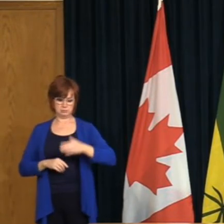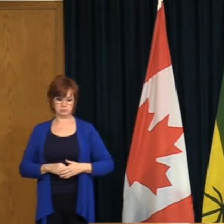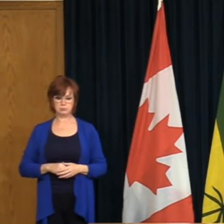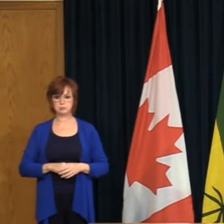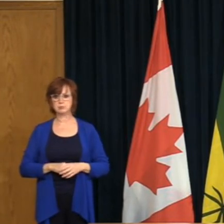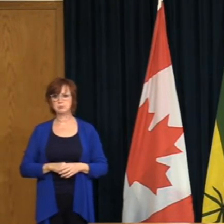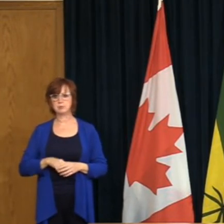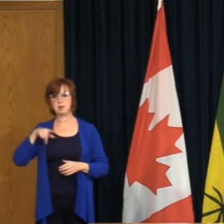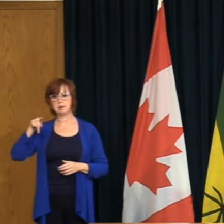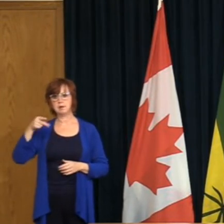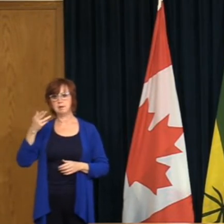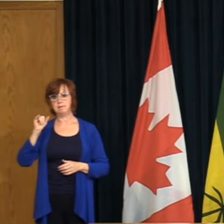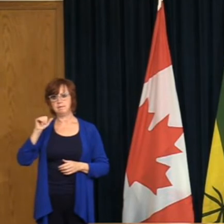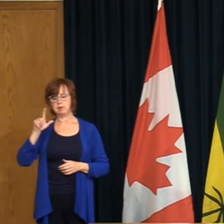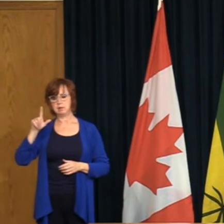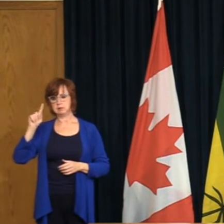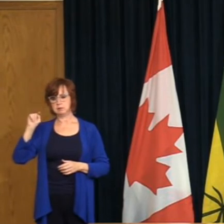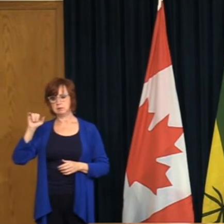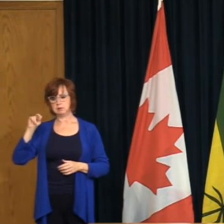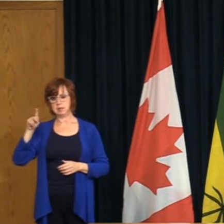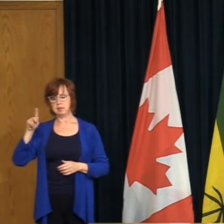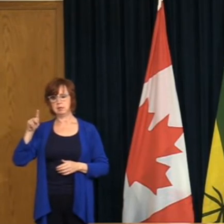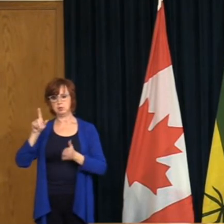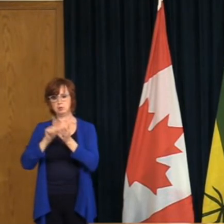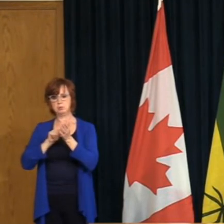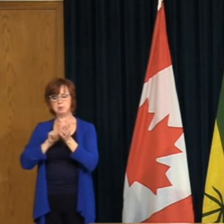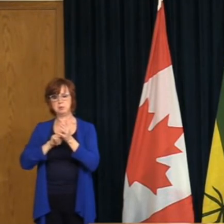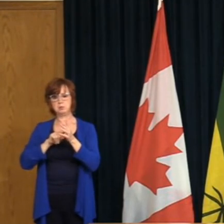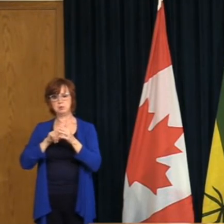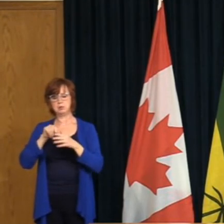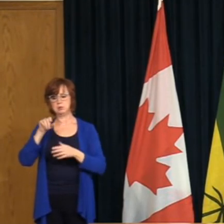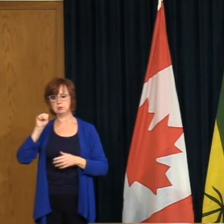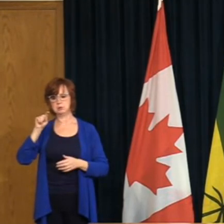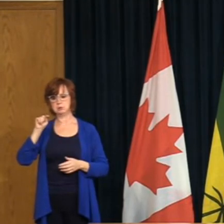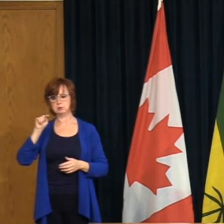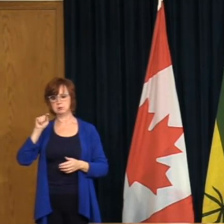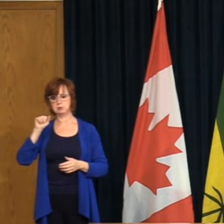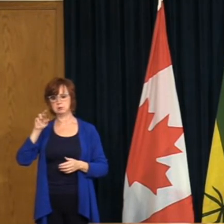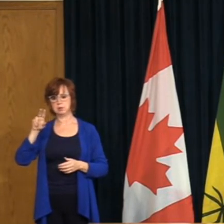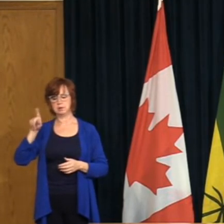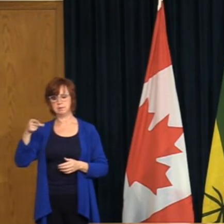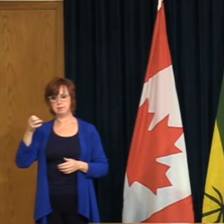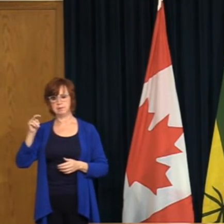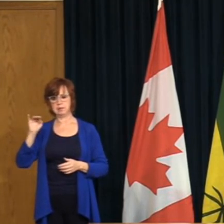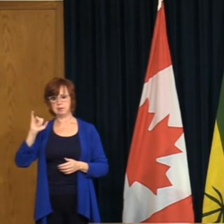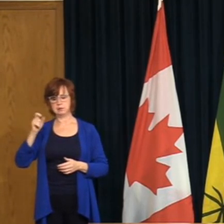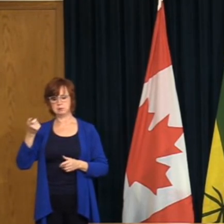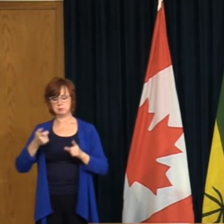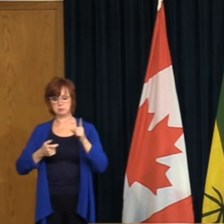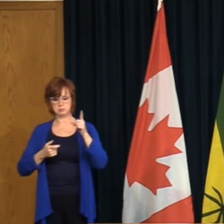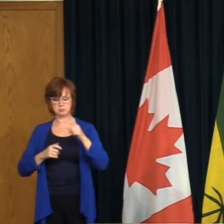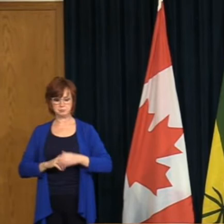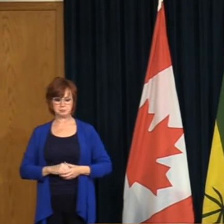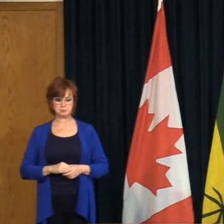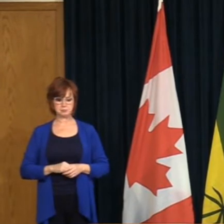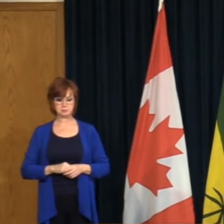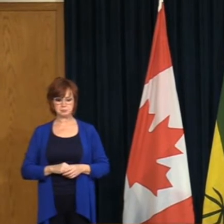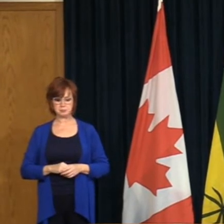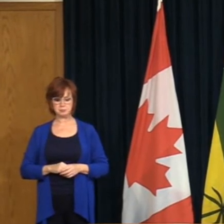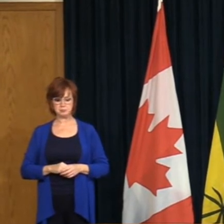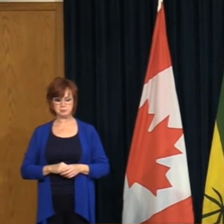We have Phil Tank with the Star Phoenix. Yes, I'm wondering if you can share any more information about